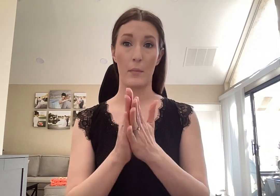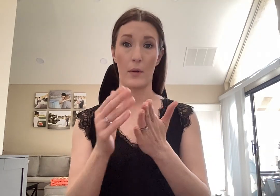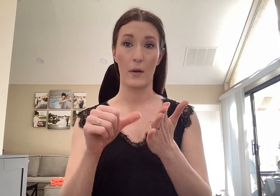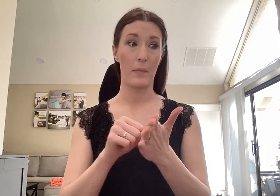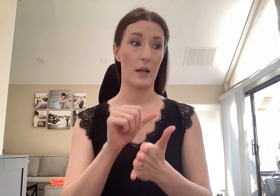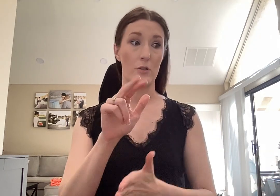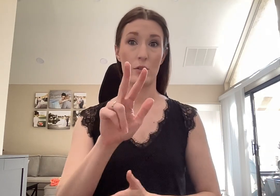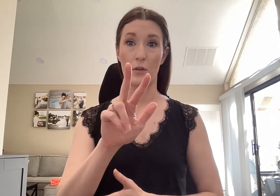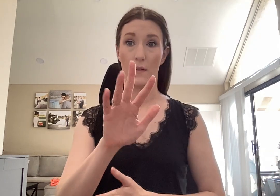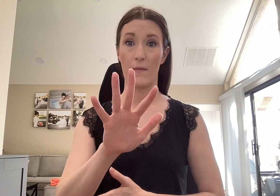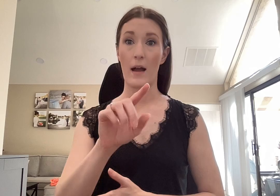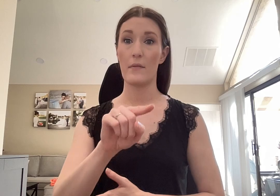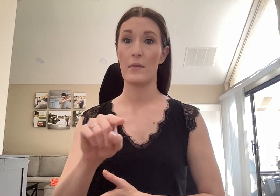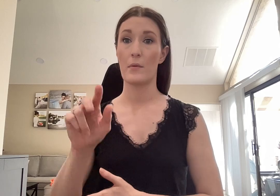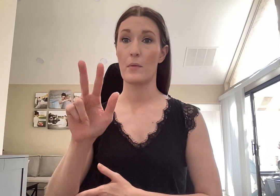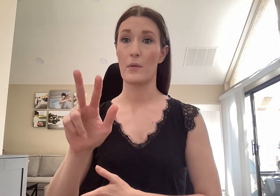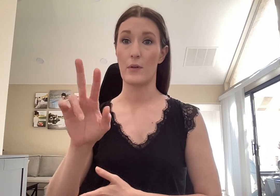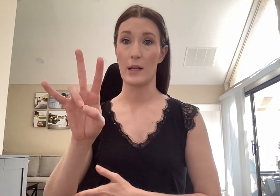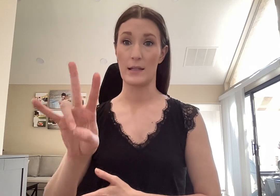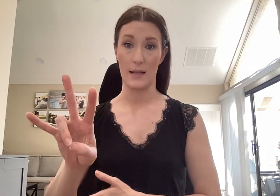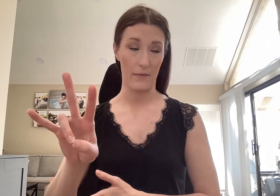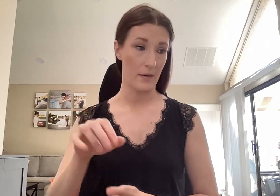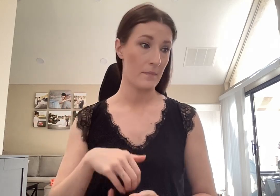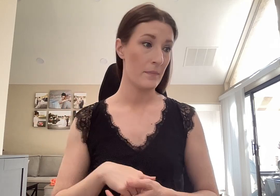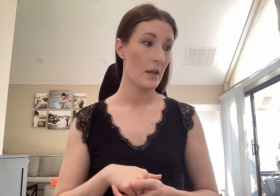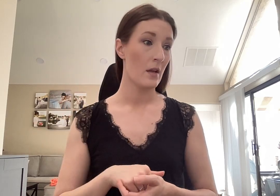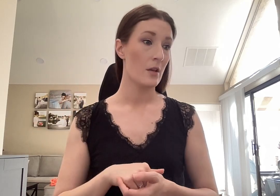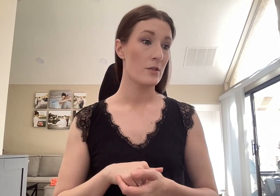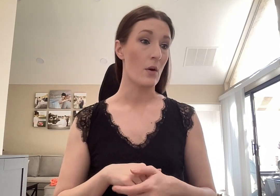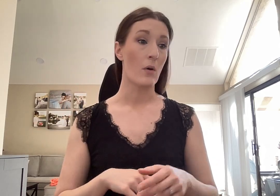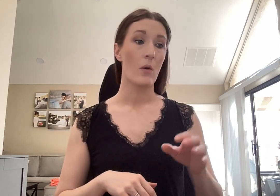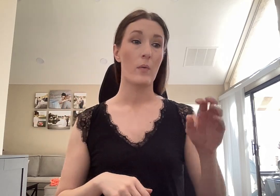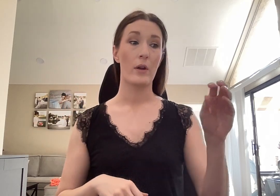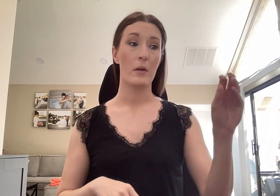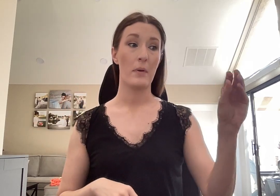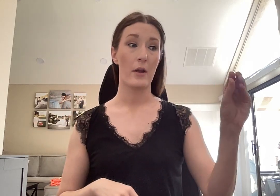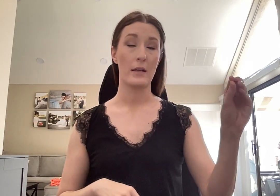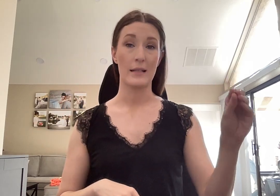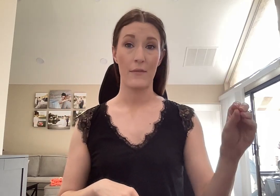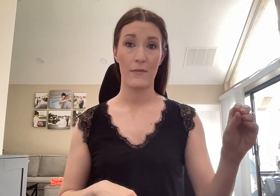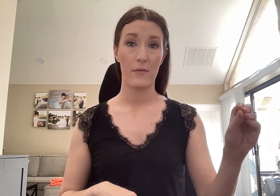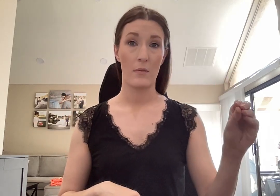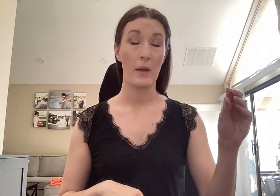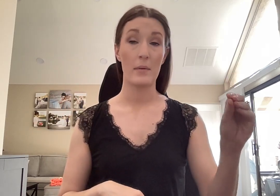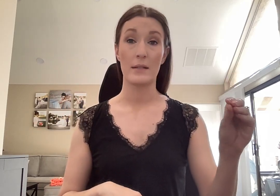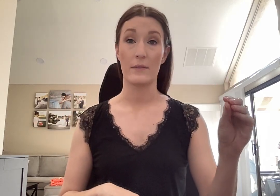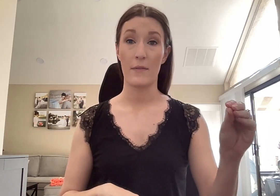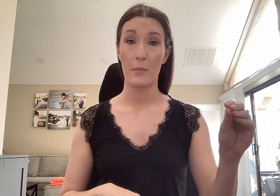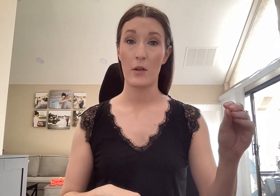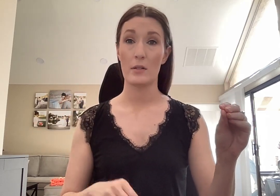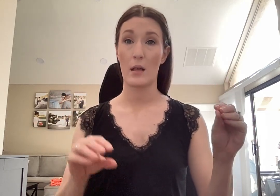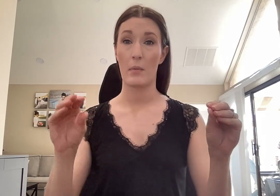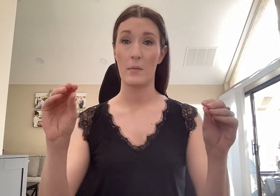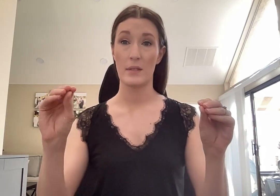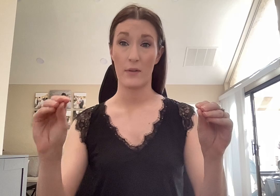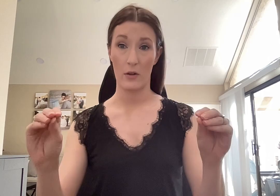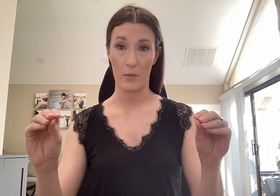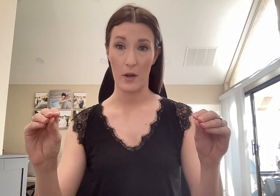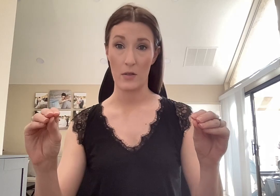workbook page 35 through 37. So, we are comparing babies of deaf parents and babies of hearing parents.